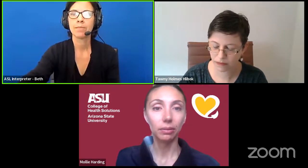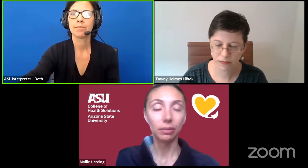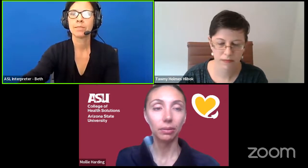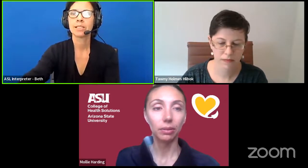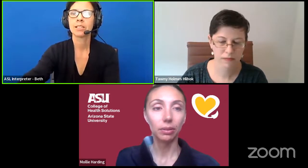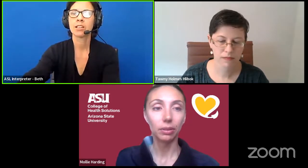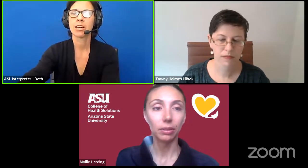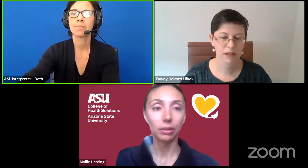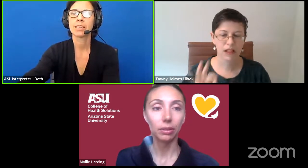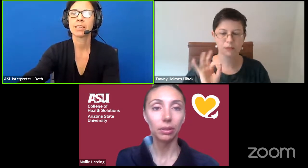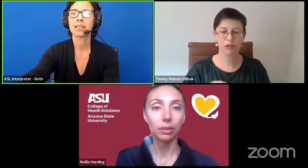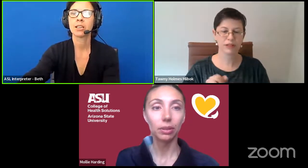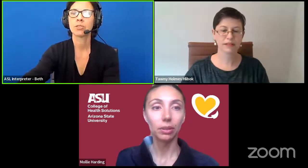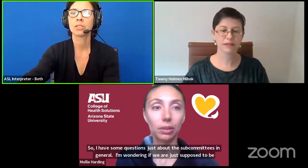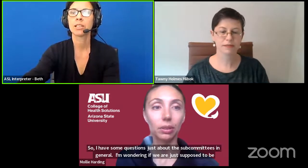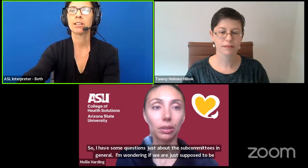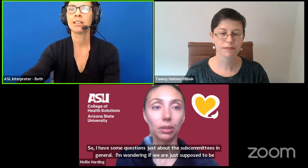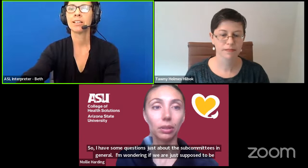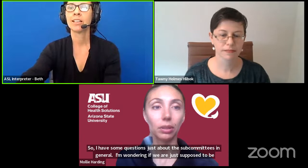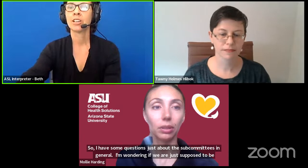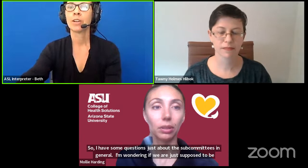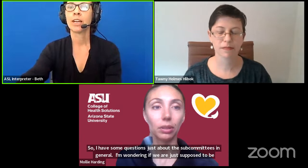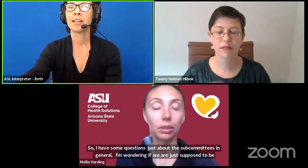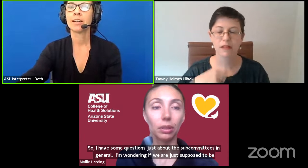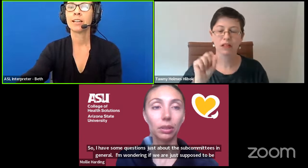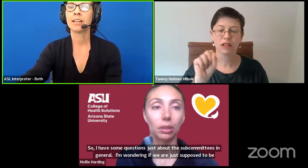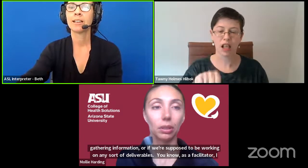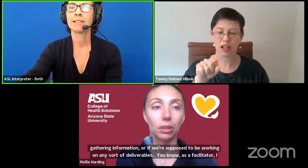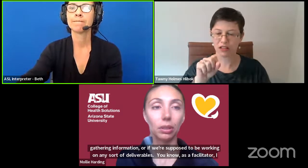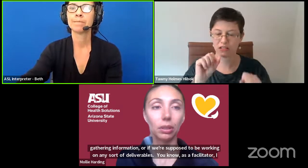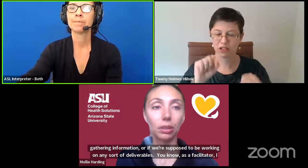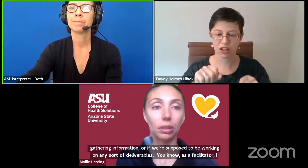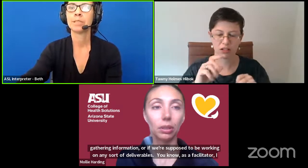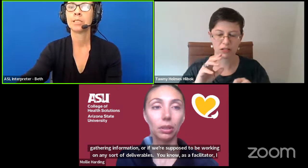Okay, this is Tony. I'm taking notes here. Great.